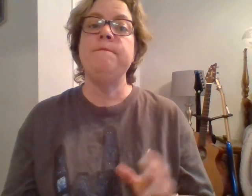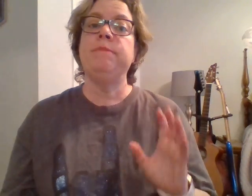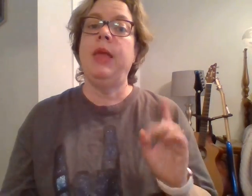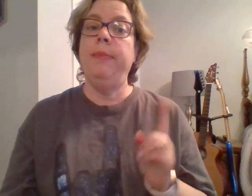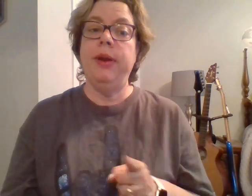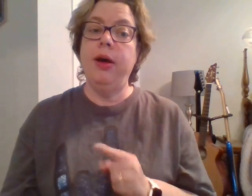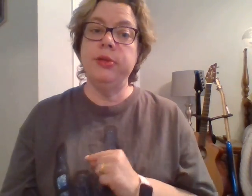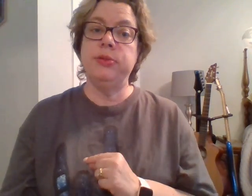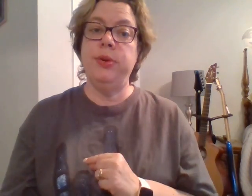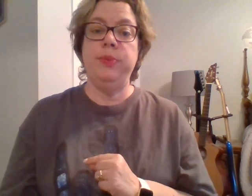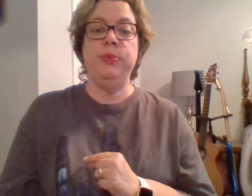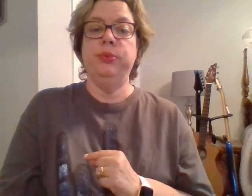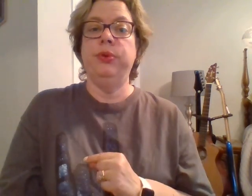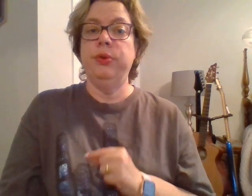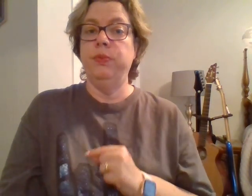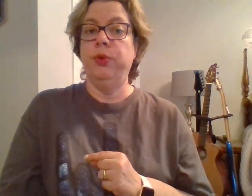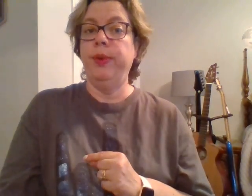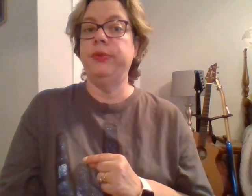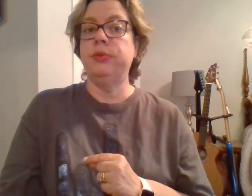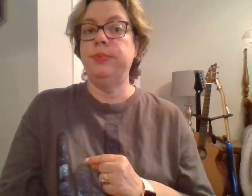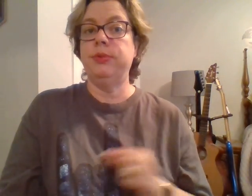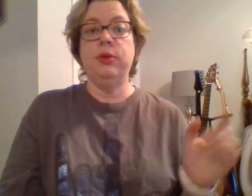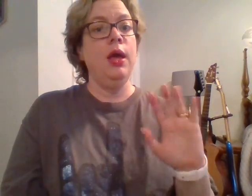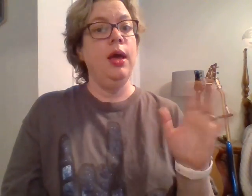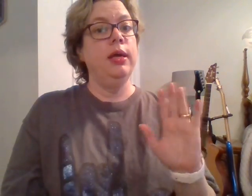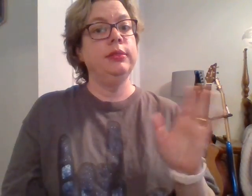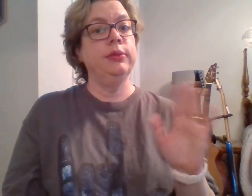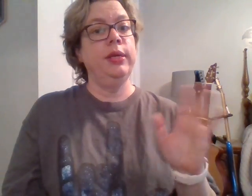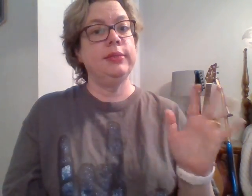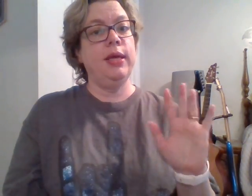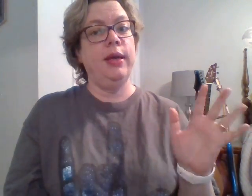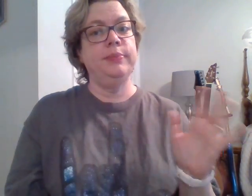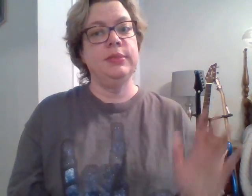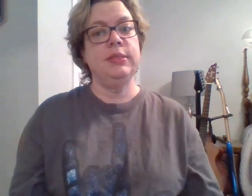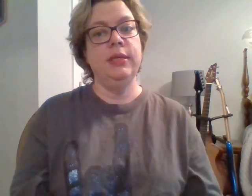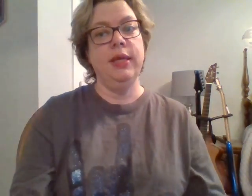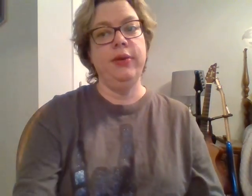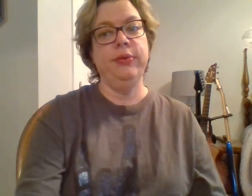but I also hope you're learning more about the scripture. Until next time, see you later.